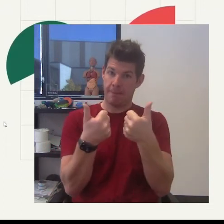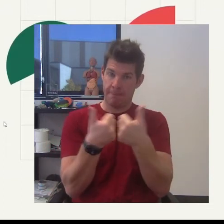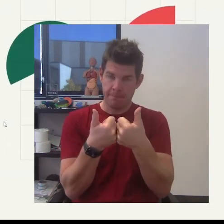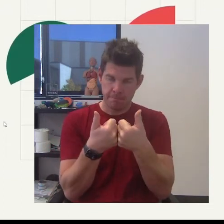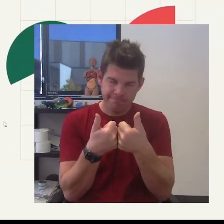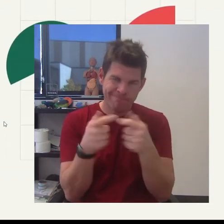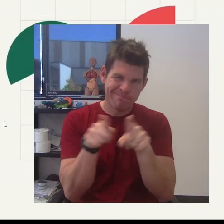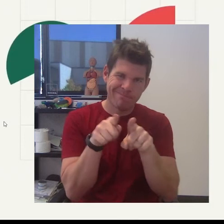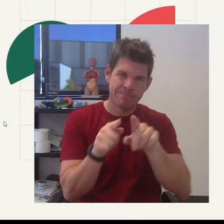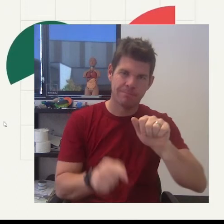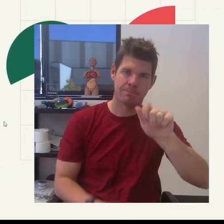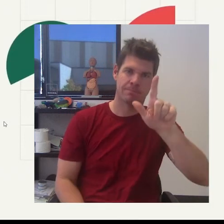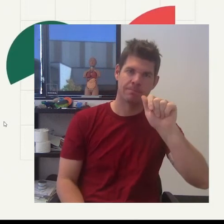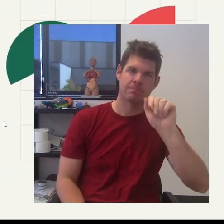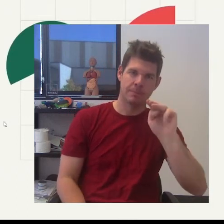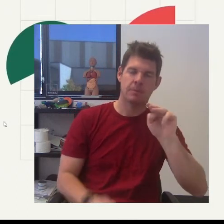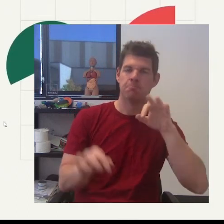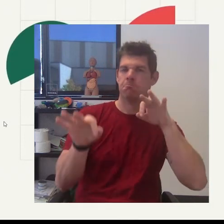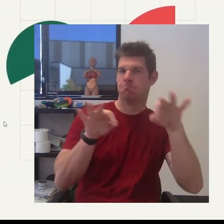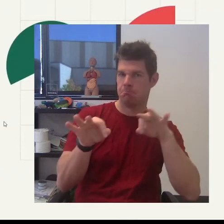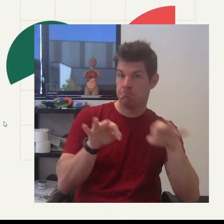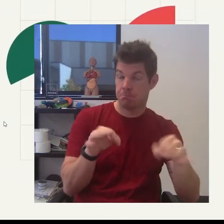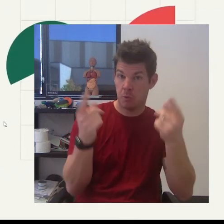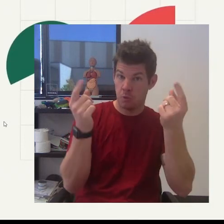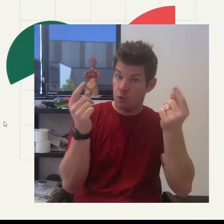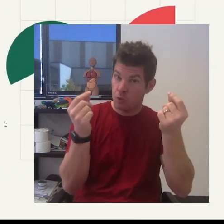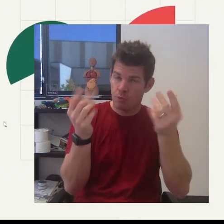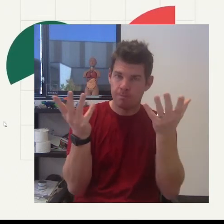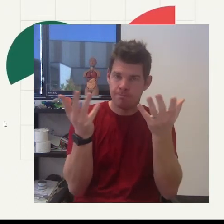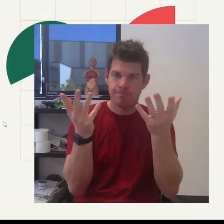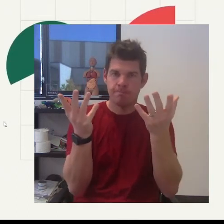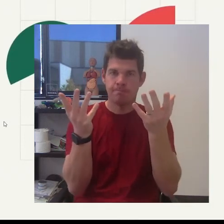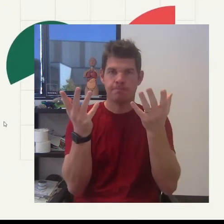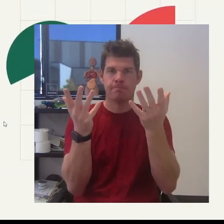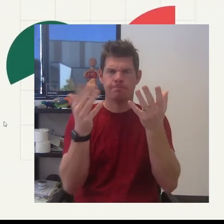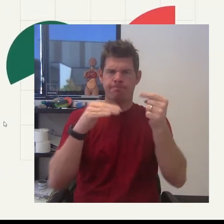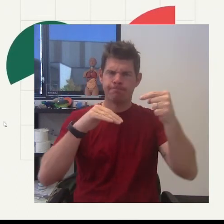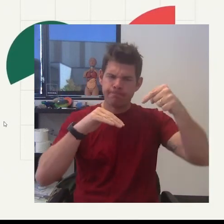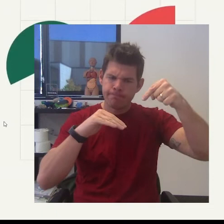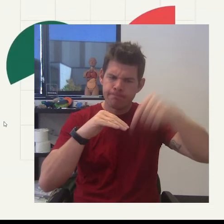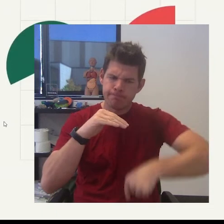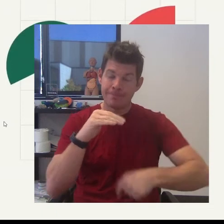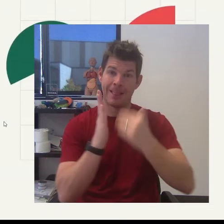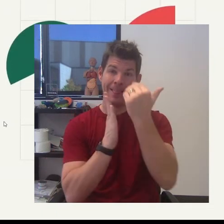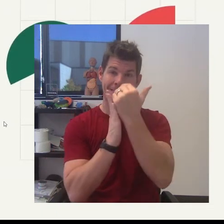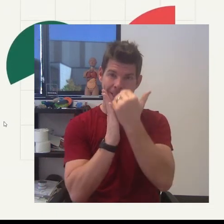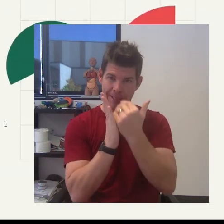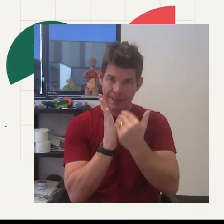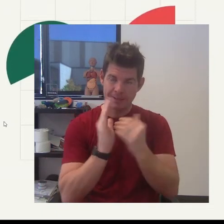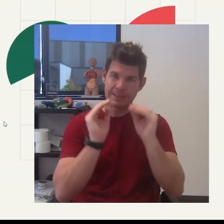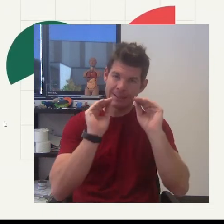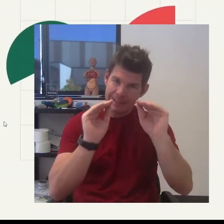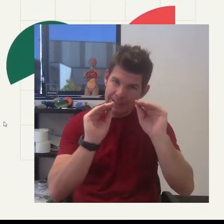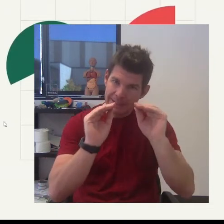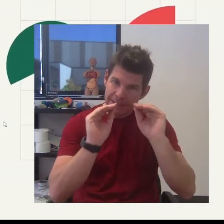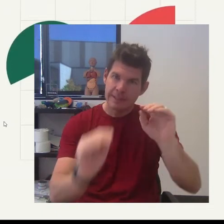start out with. As Adam said, one of the things that we're going to try to do is beyond the lessons that we're going to be doing